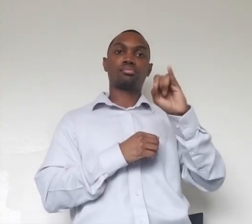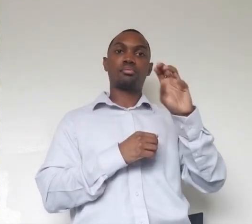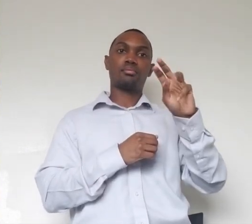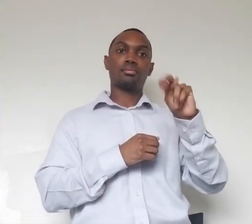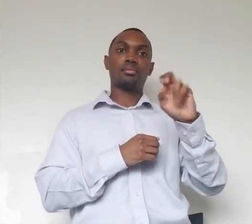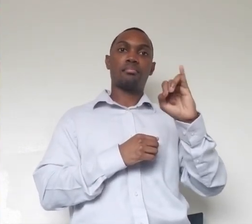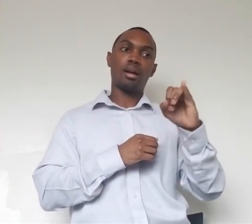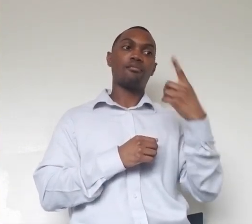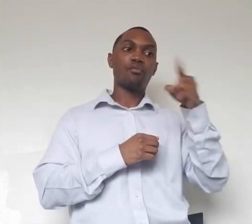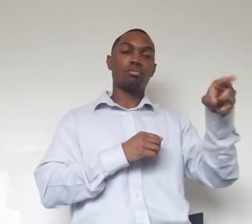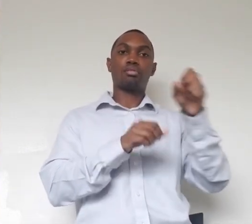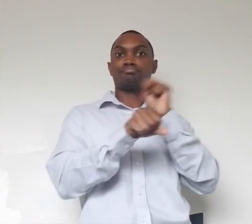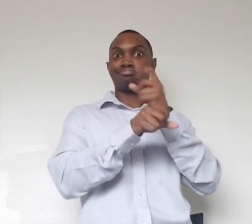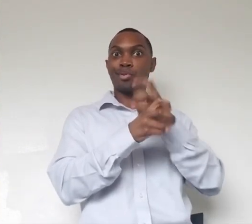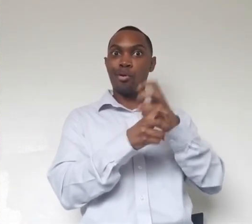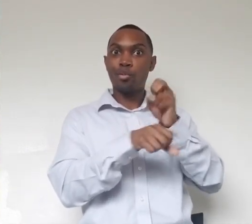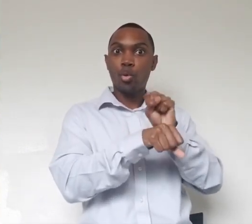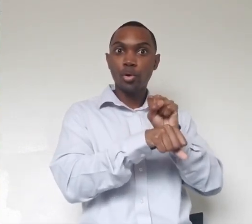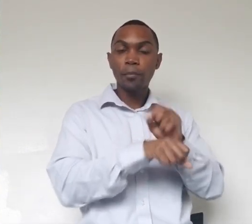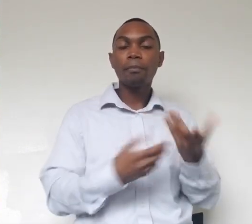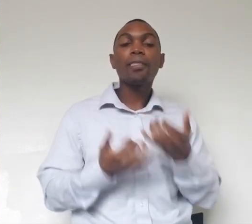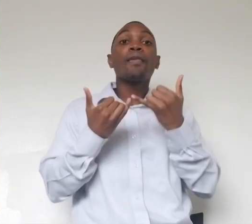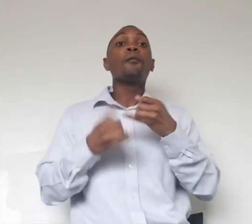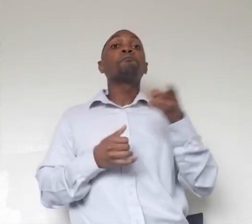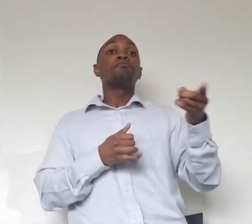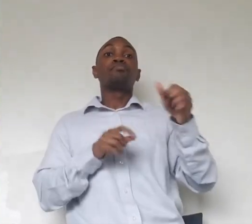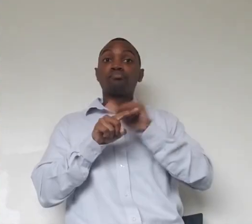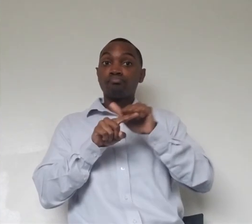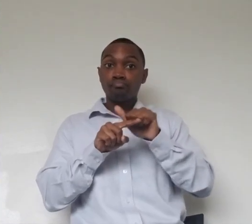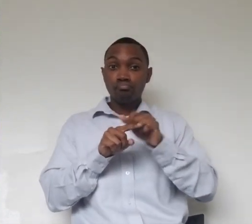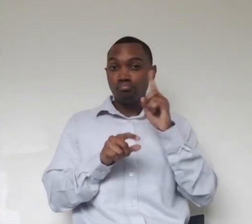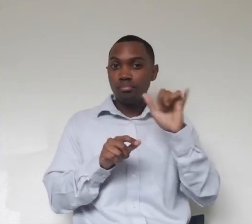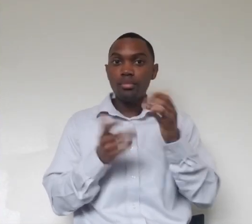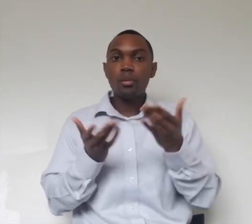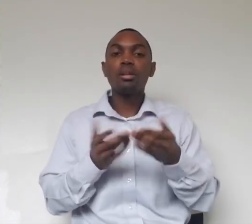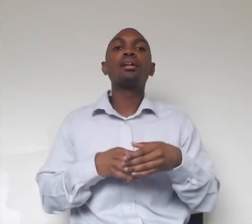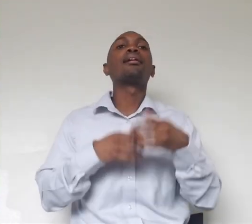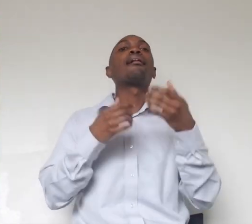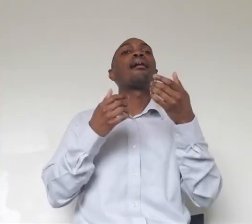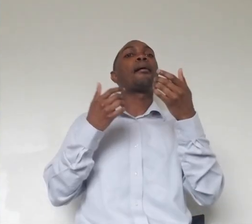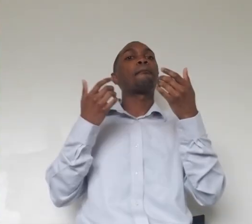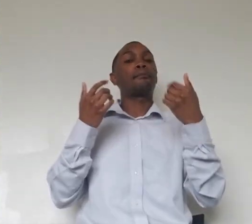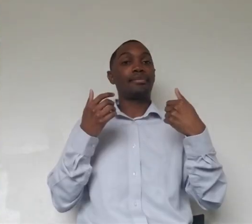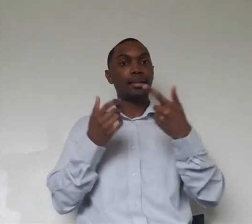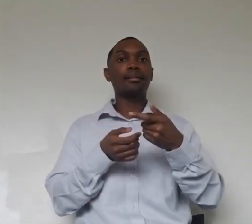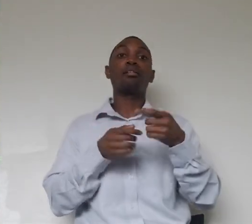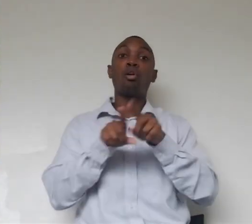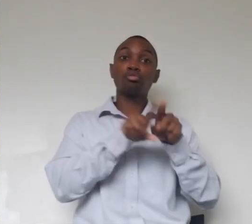The training that we do with our cats is great for them in a couple of different ways. One, it's physically stimulating so we can kind of